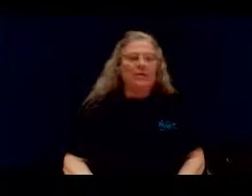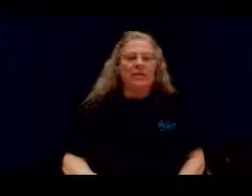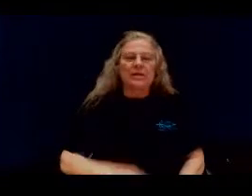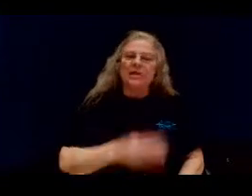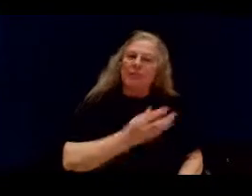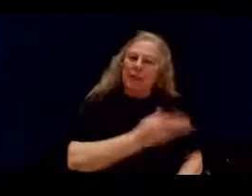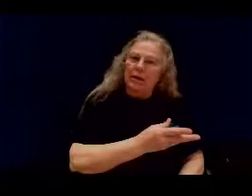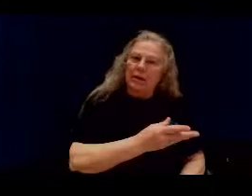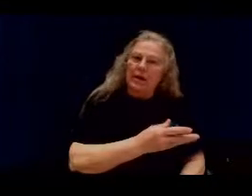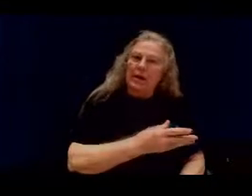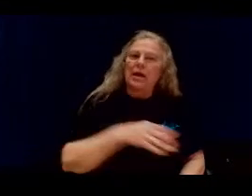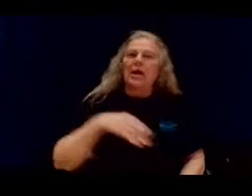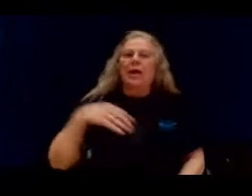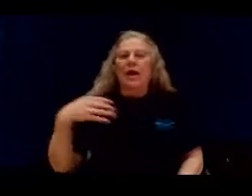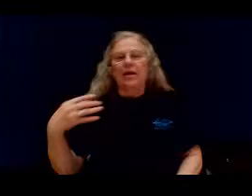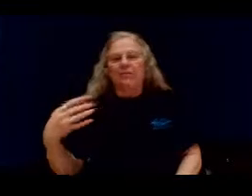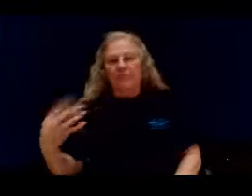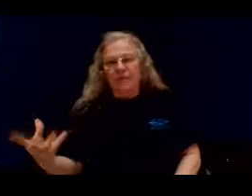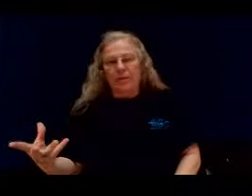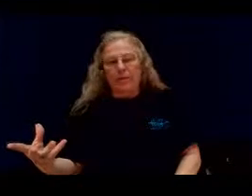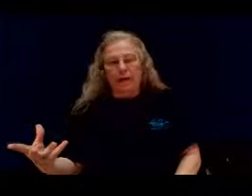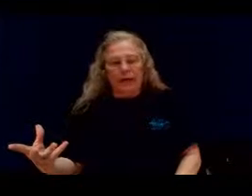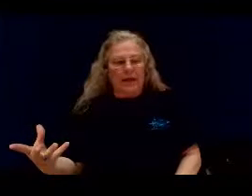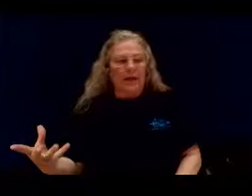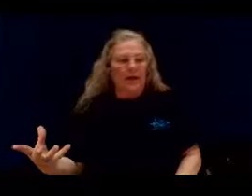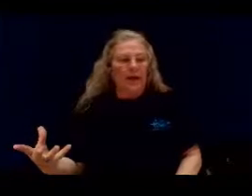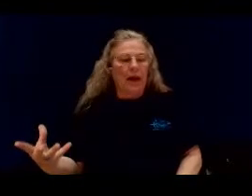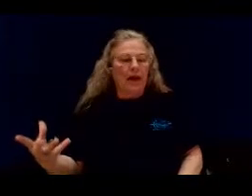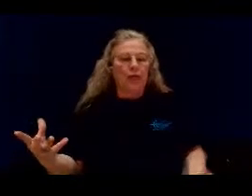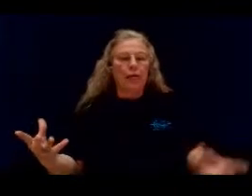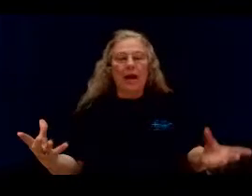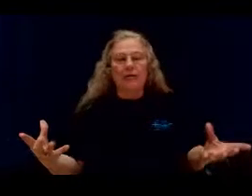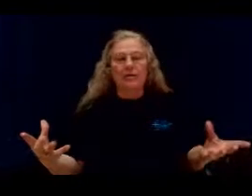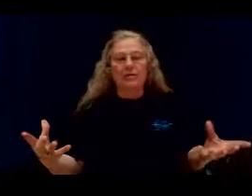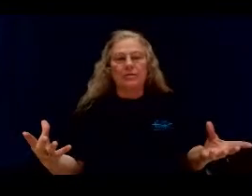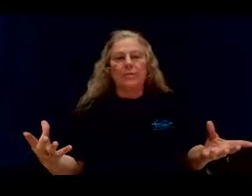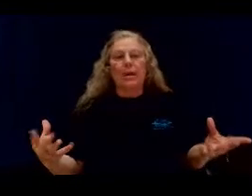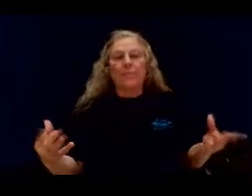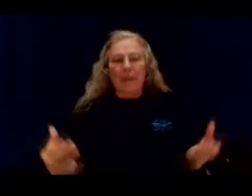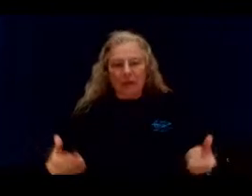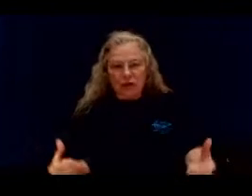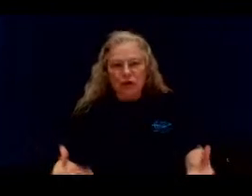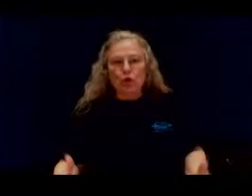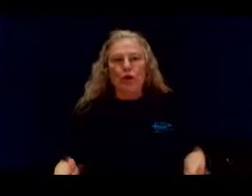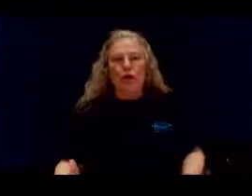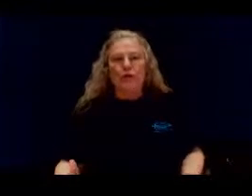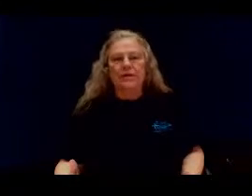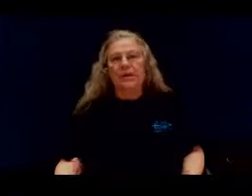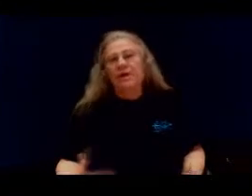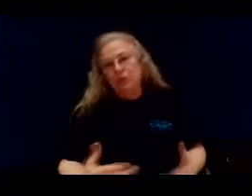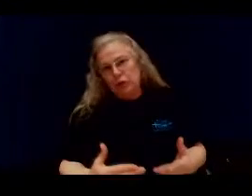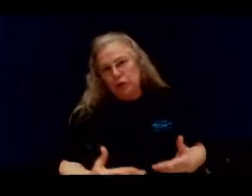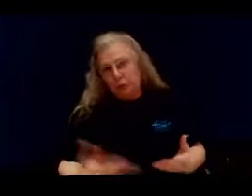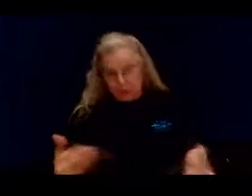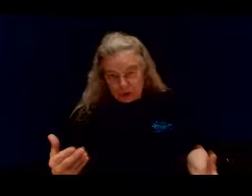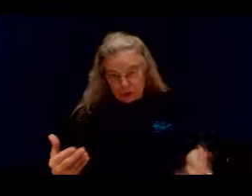There is a male lead and a female lead, and you have to make a choice as to which one